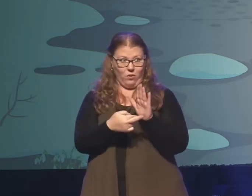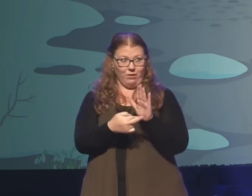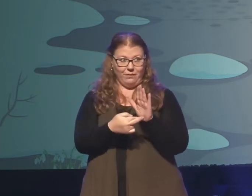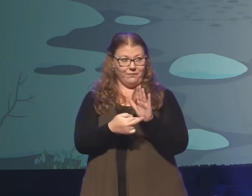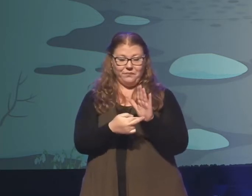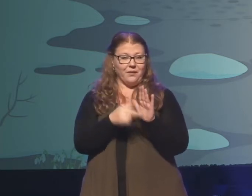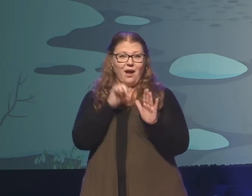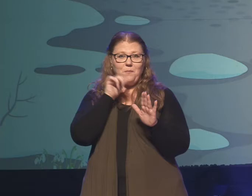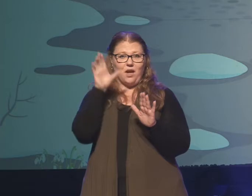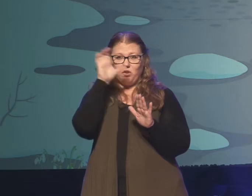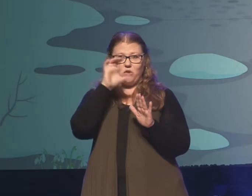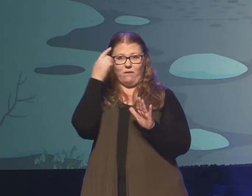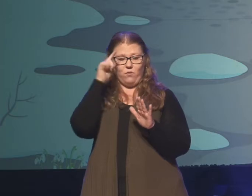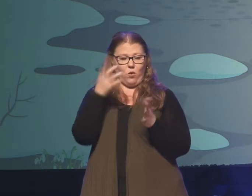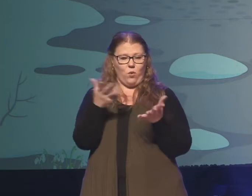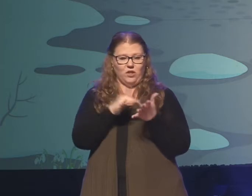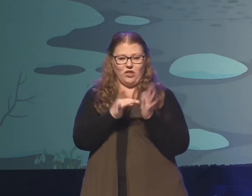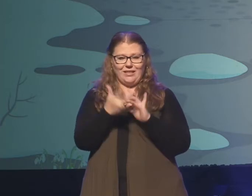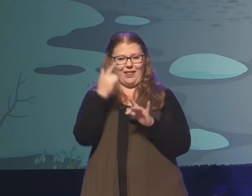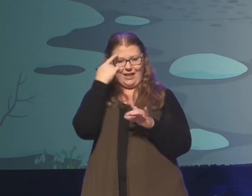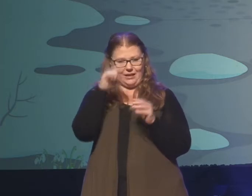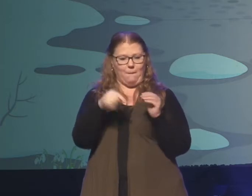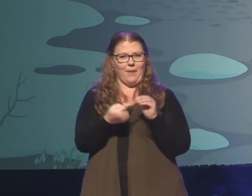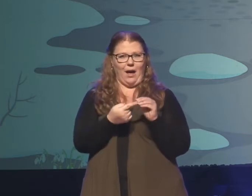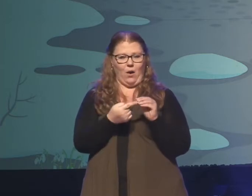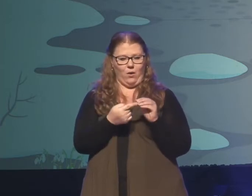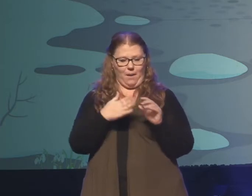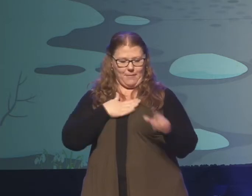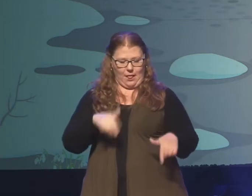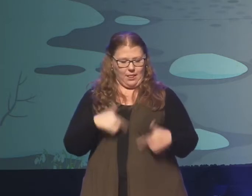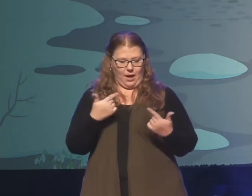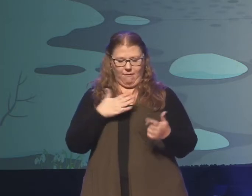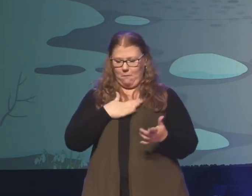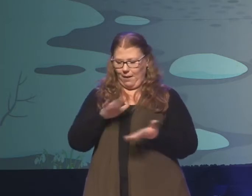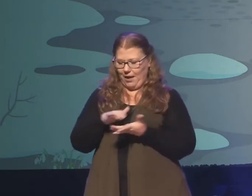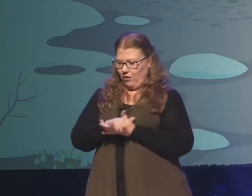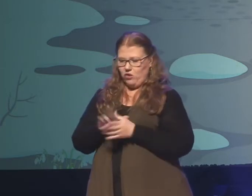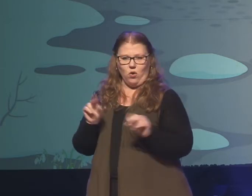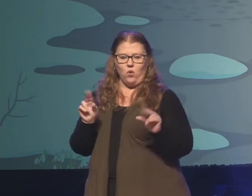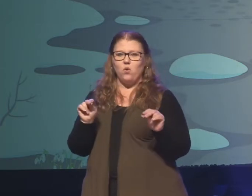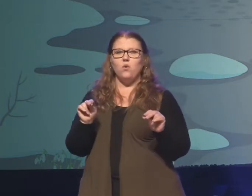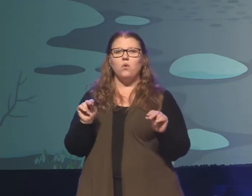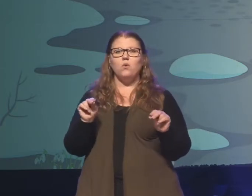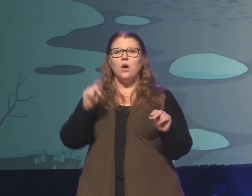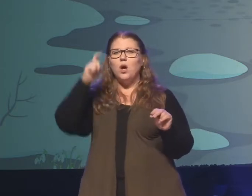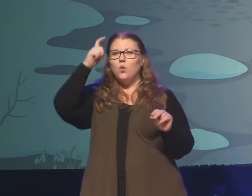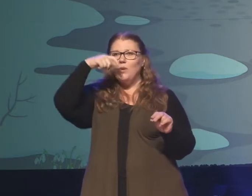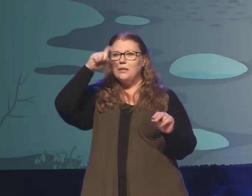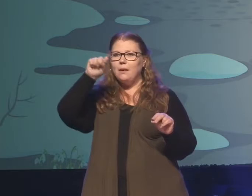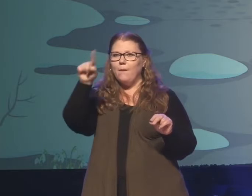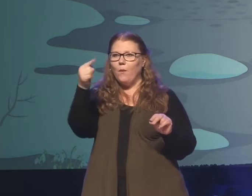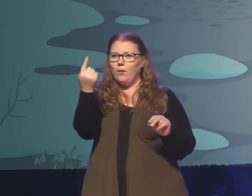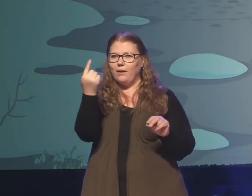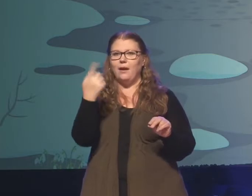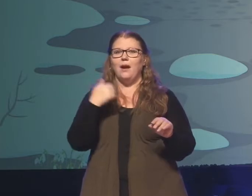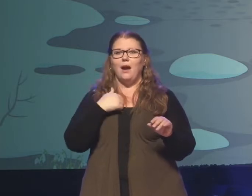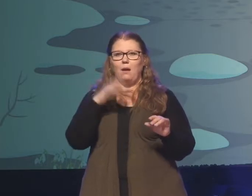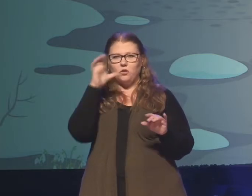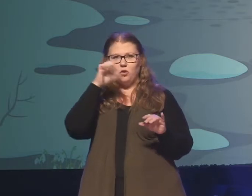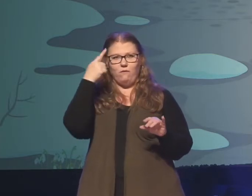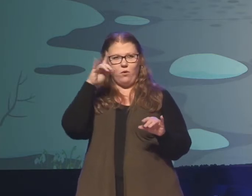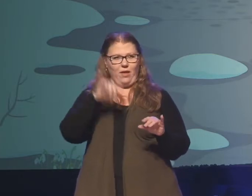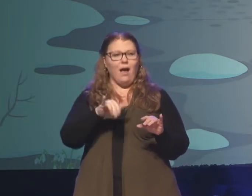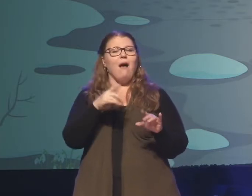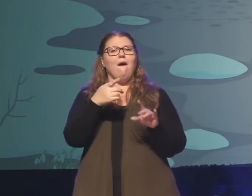by. I'm not looking for what Jesus thinks about my life, my marriage. I'm looking for wisdom, and I'm looking at it from a